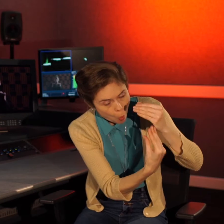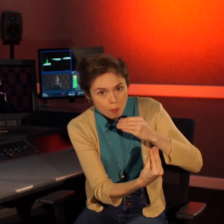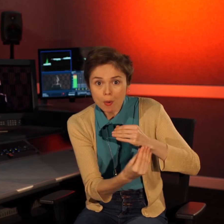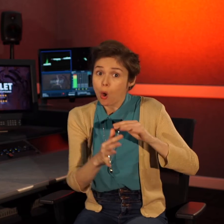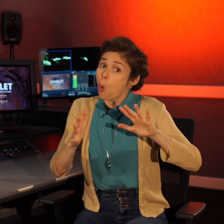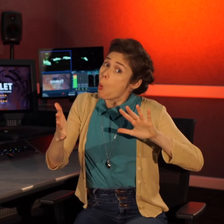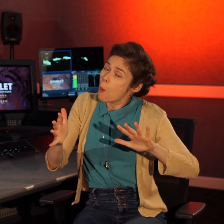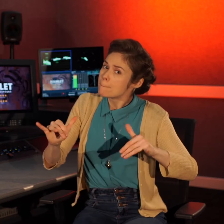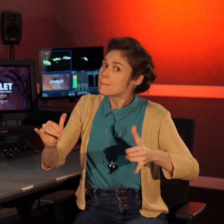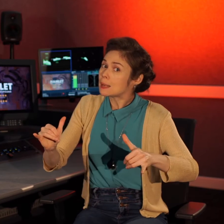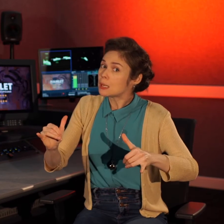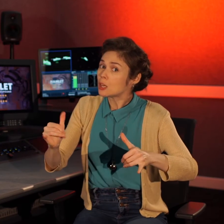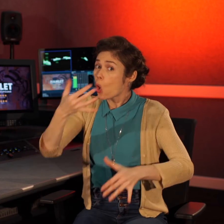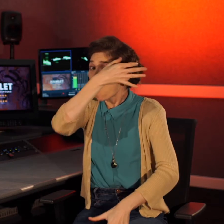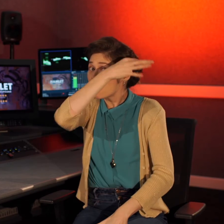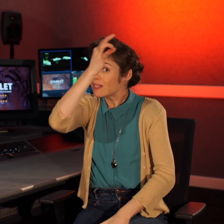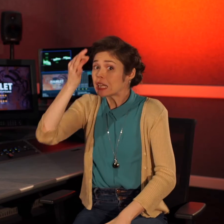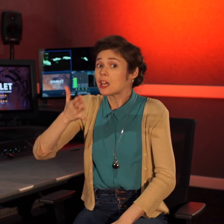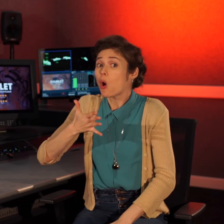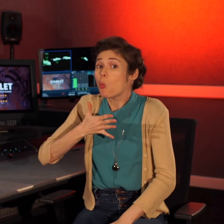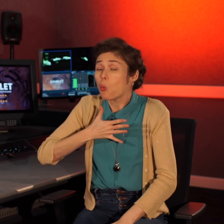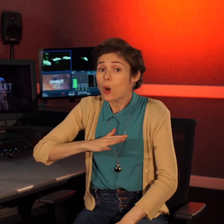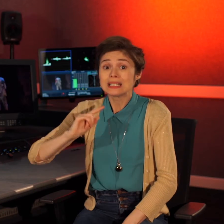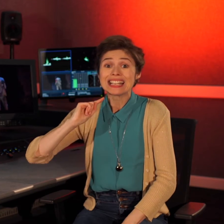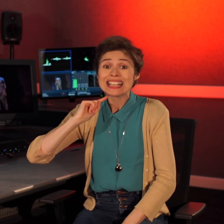or whether it was suicide.